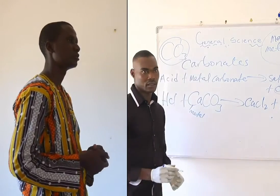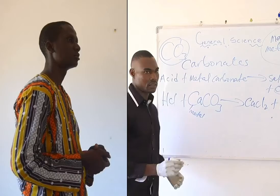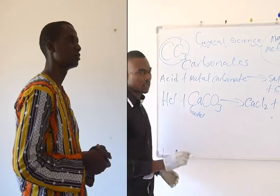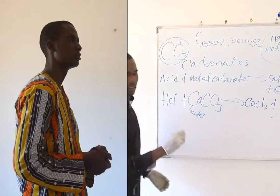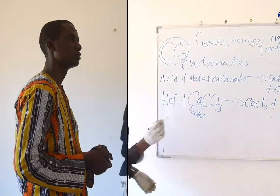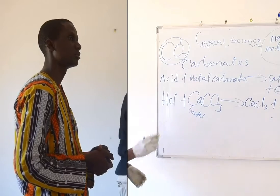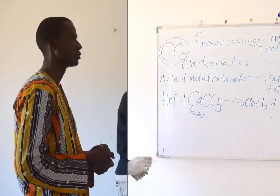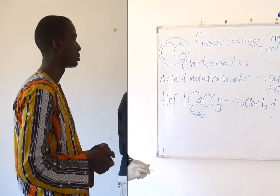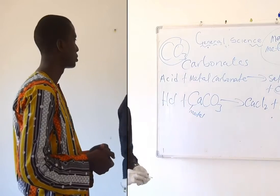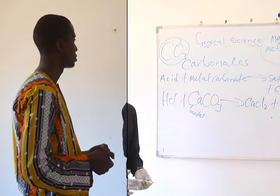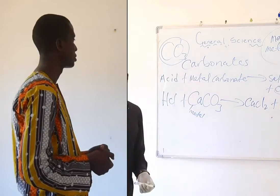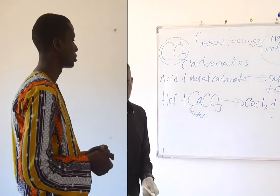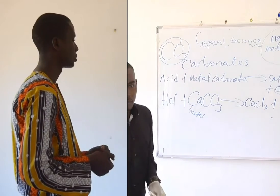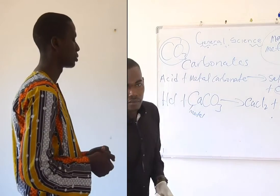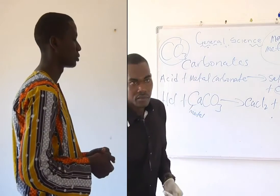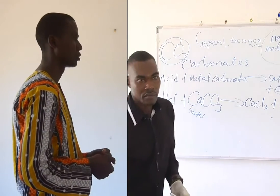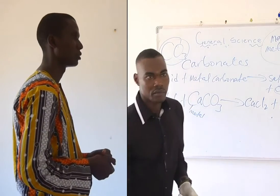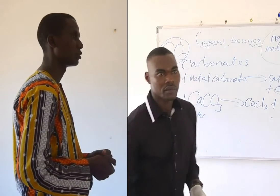Okay.